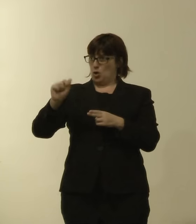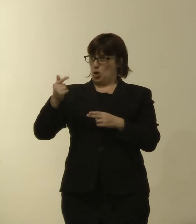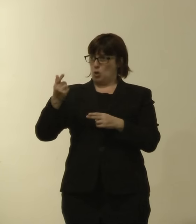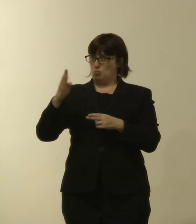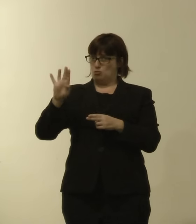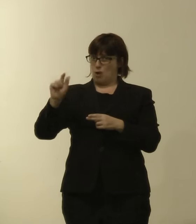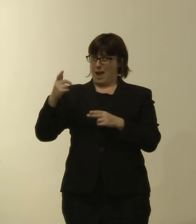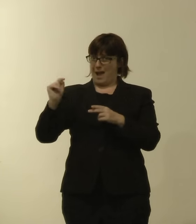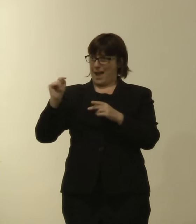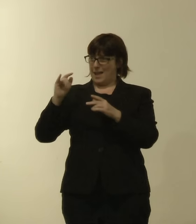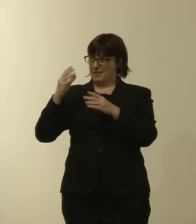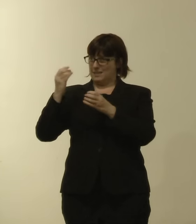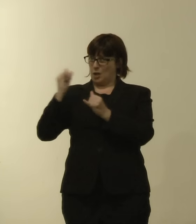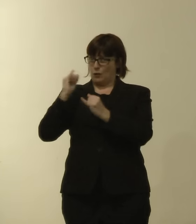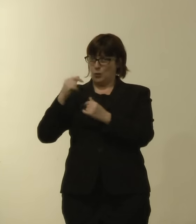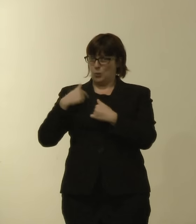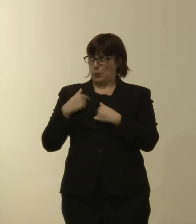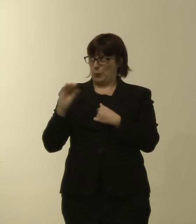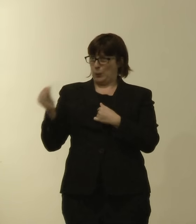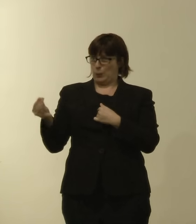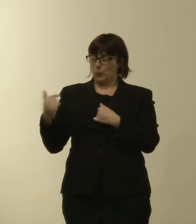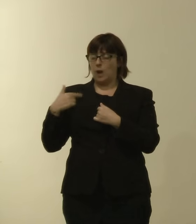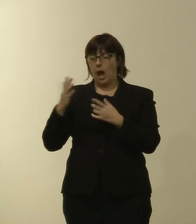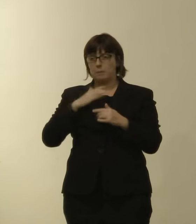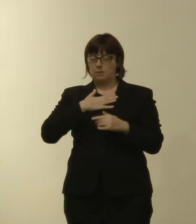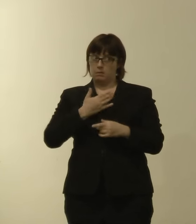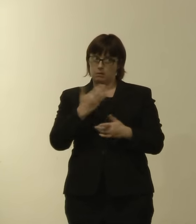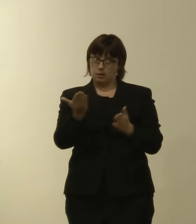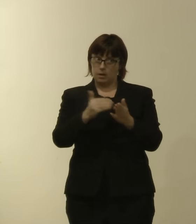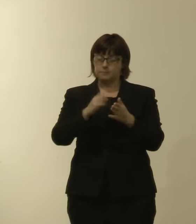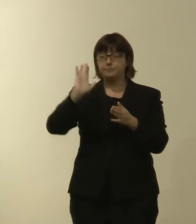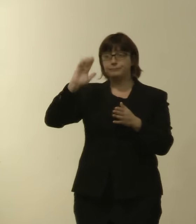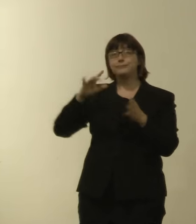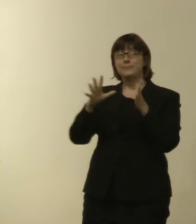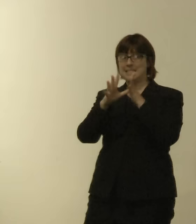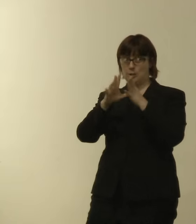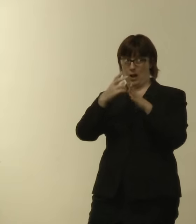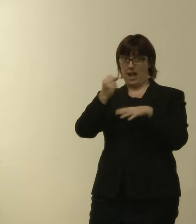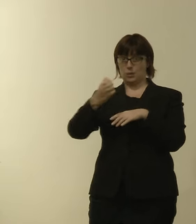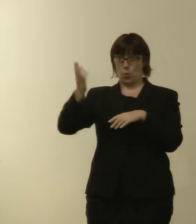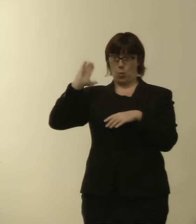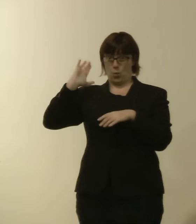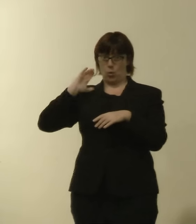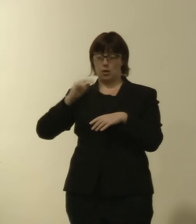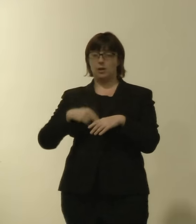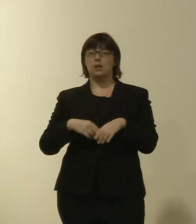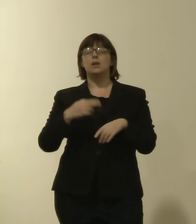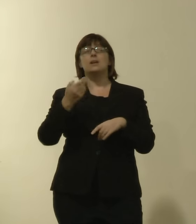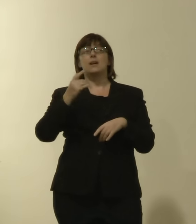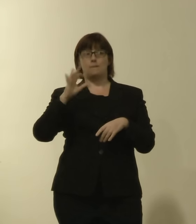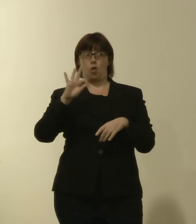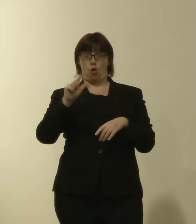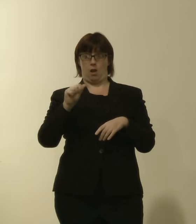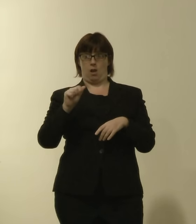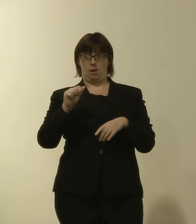All right, here, I'm going to come clean. When I was a senior in high school in Hernando County, Florida,